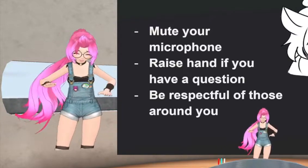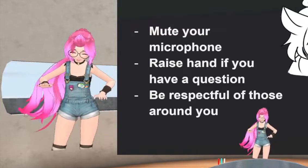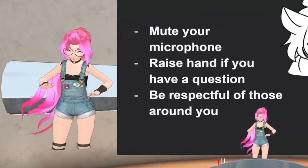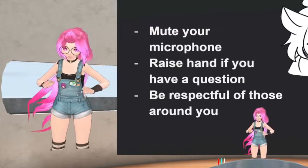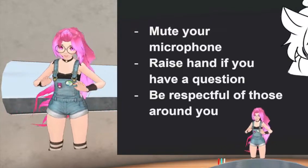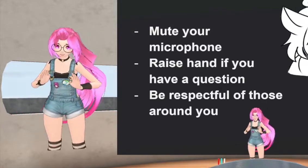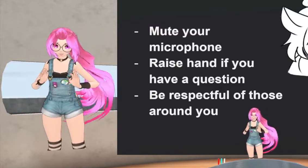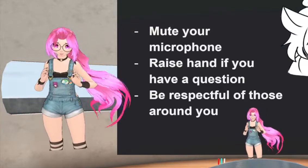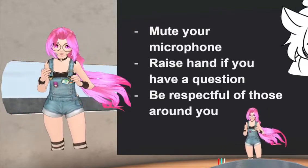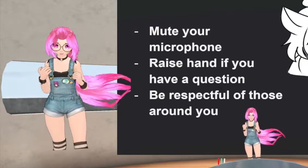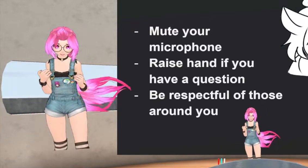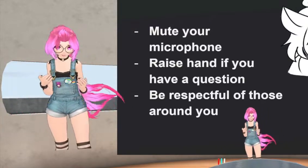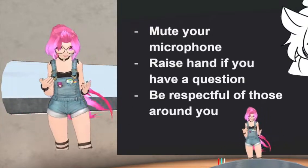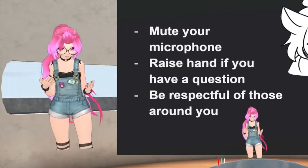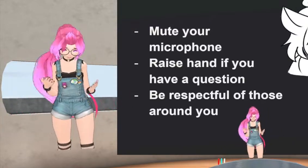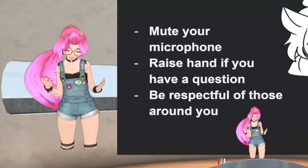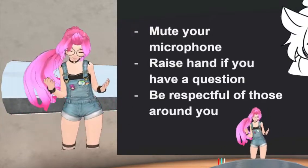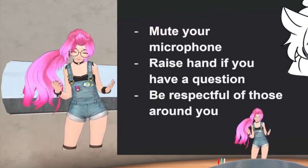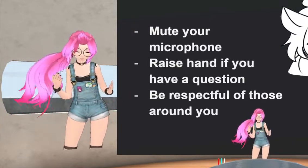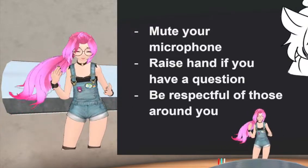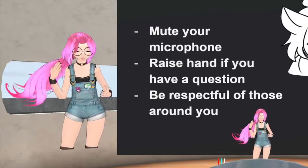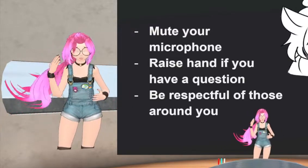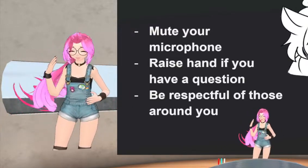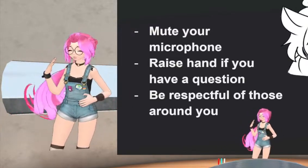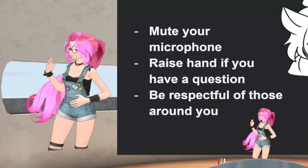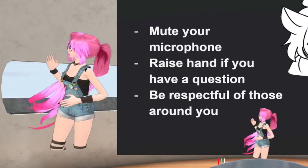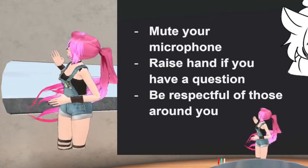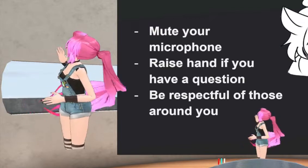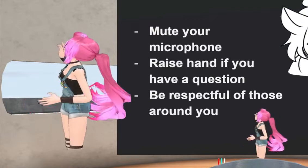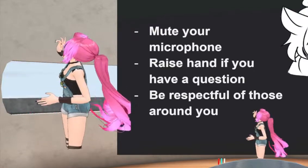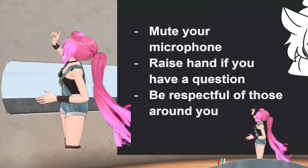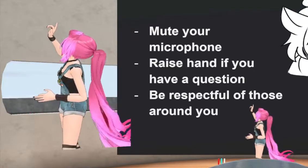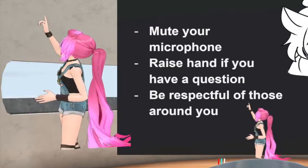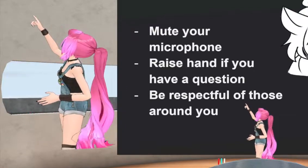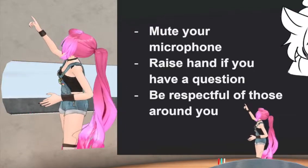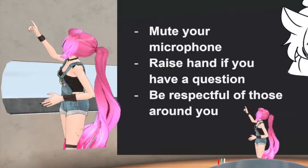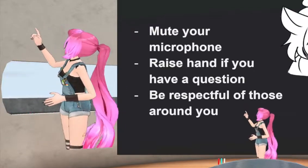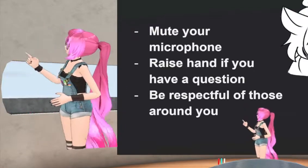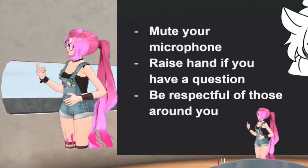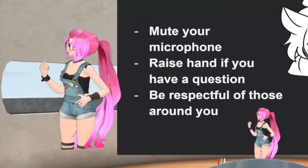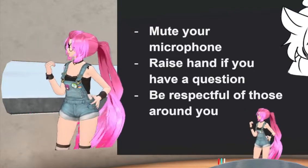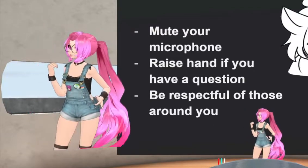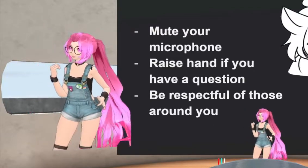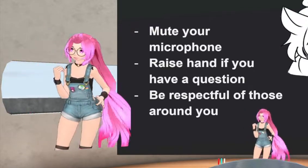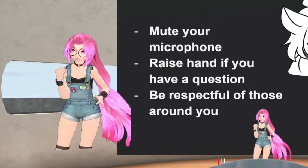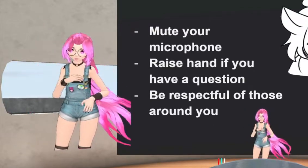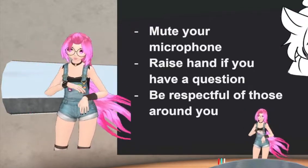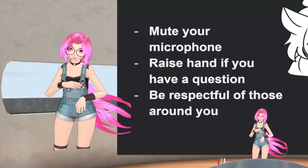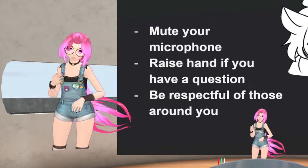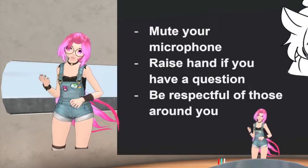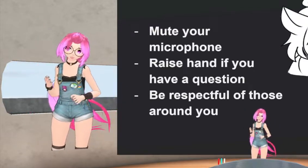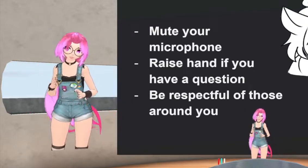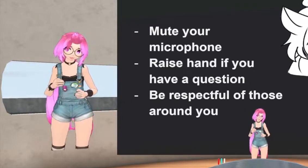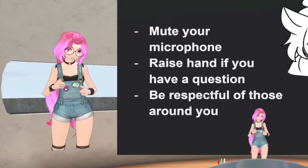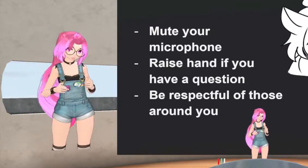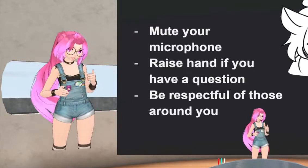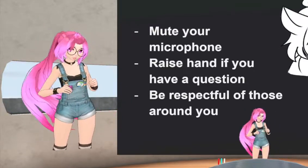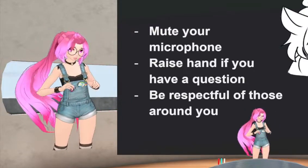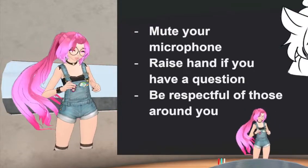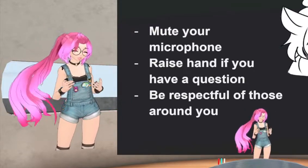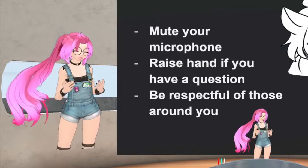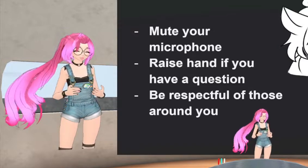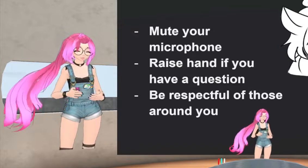don't know, and just a little bit of a refresher for you guys who do know, I do ask that you just keep your microphone off for the